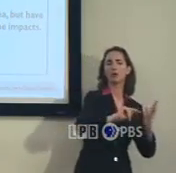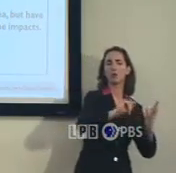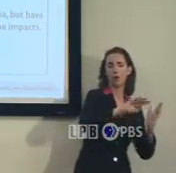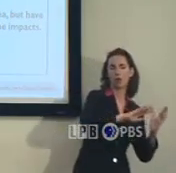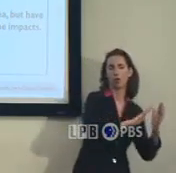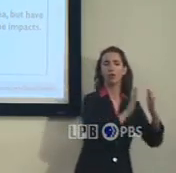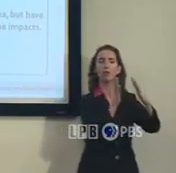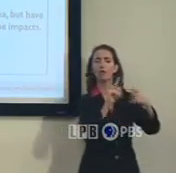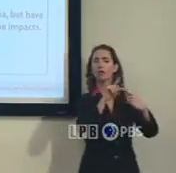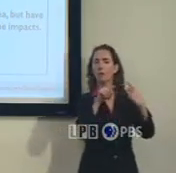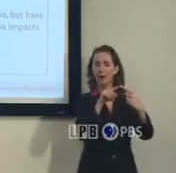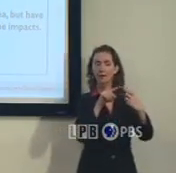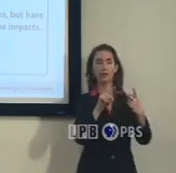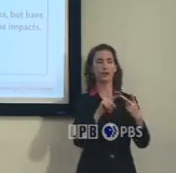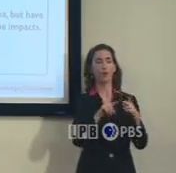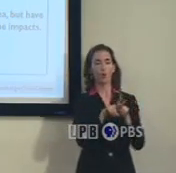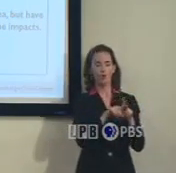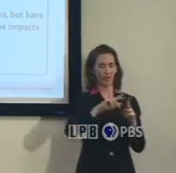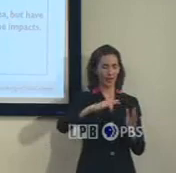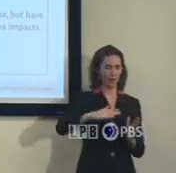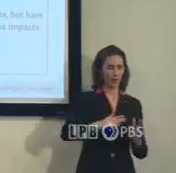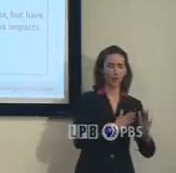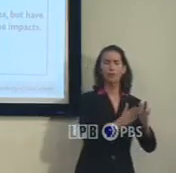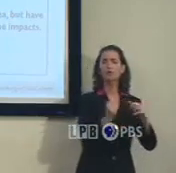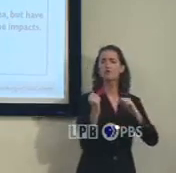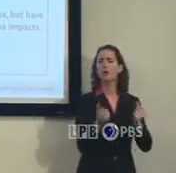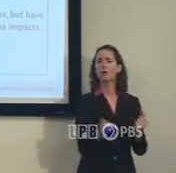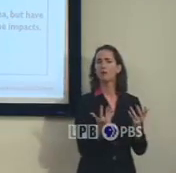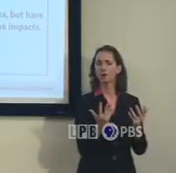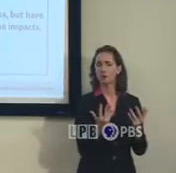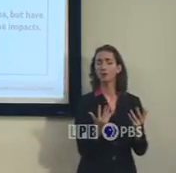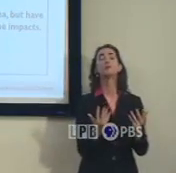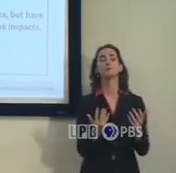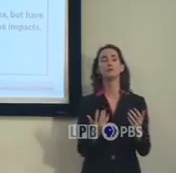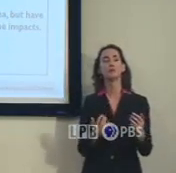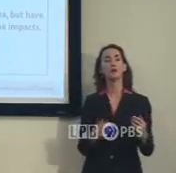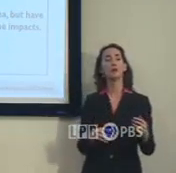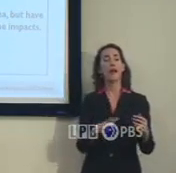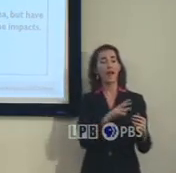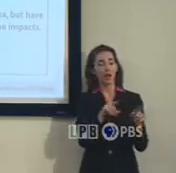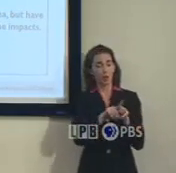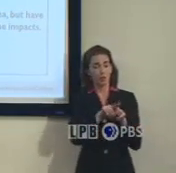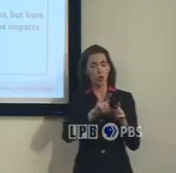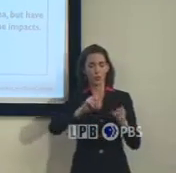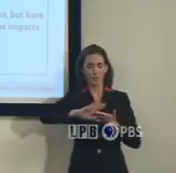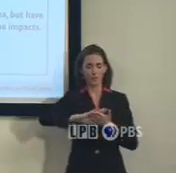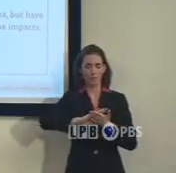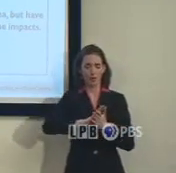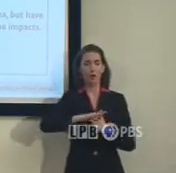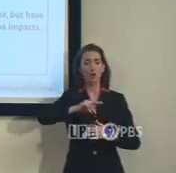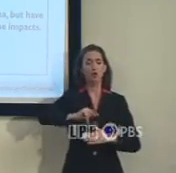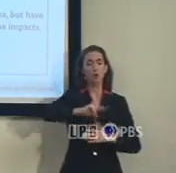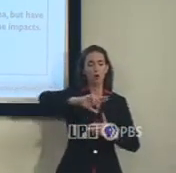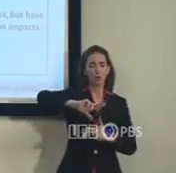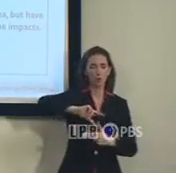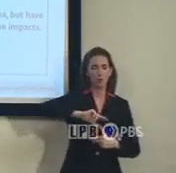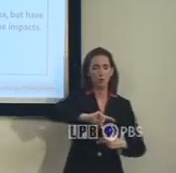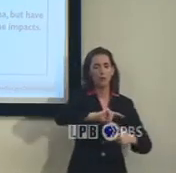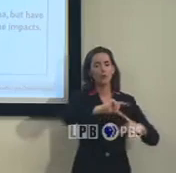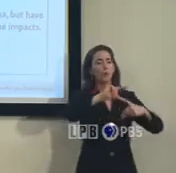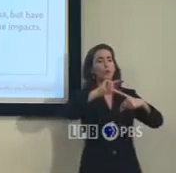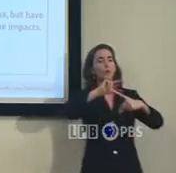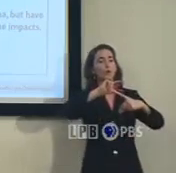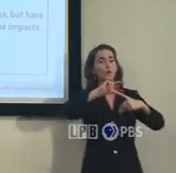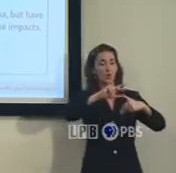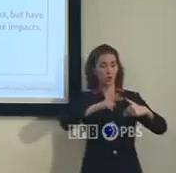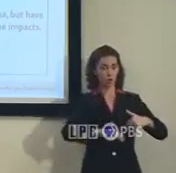thing that we'll watch at that point moving on is when it starts to start north, how soon will it start to drift a little bit to the